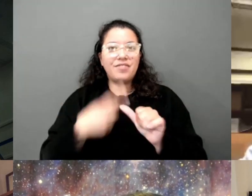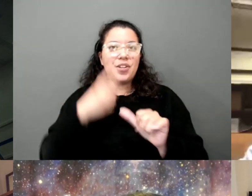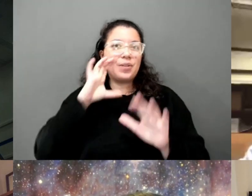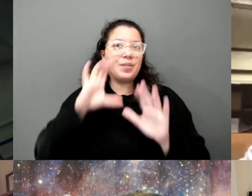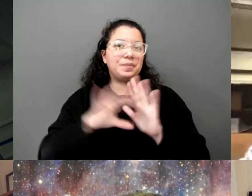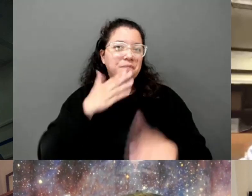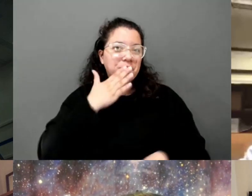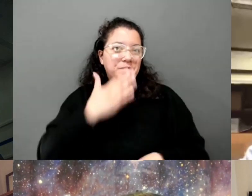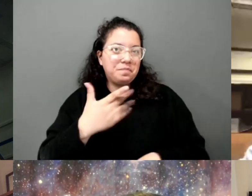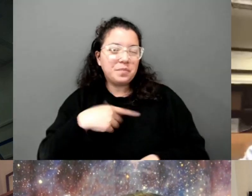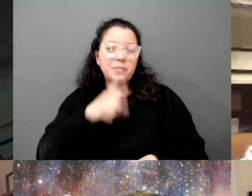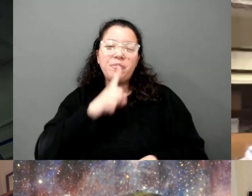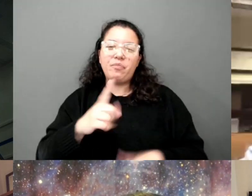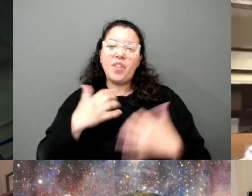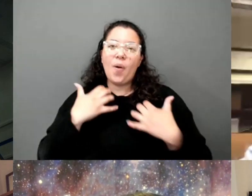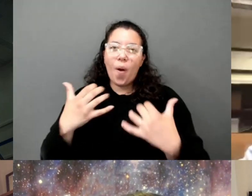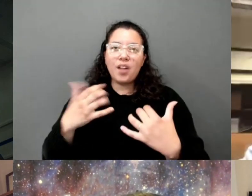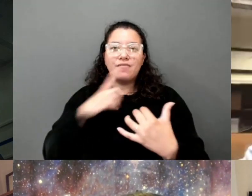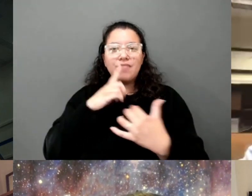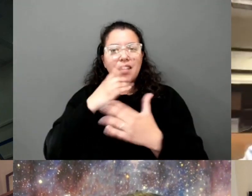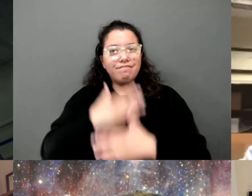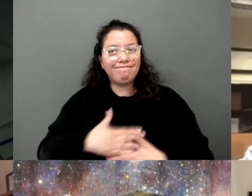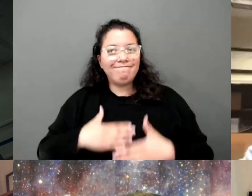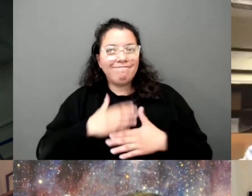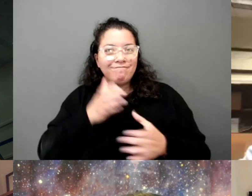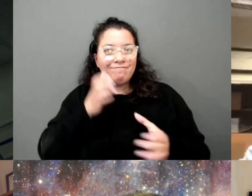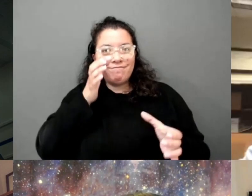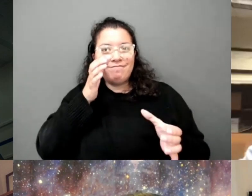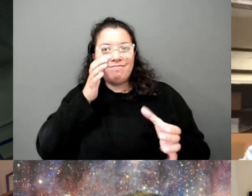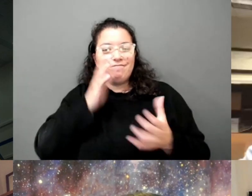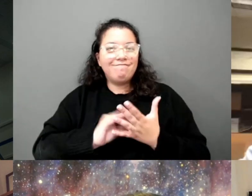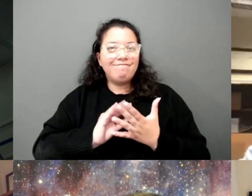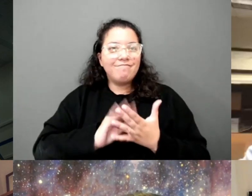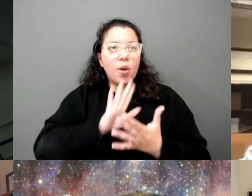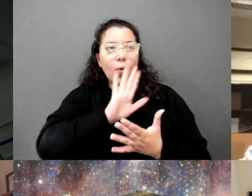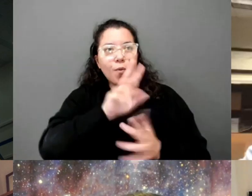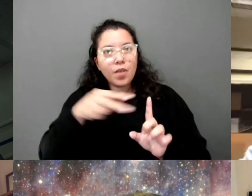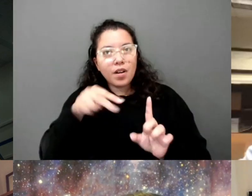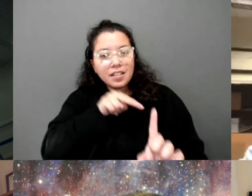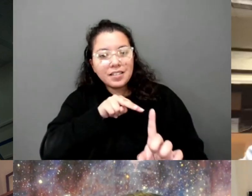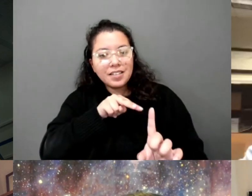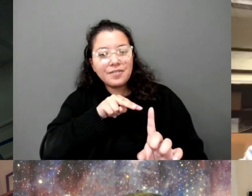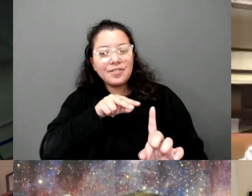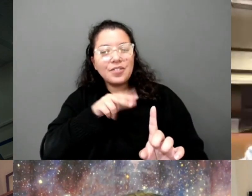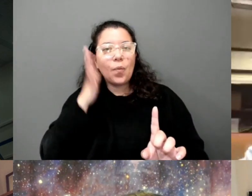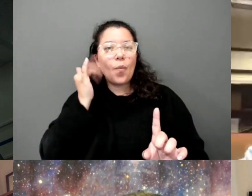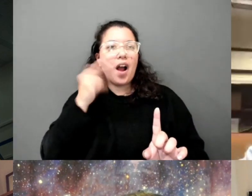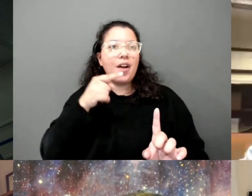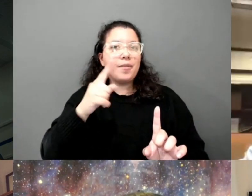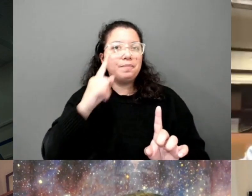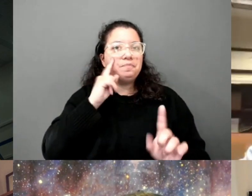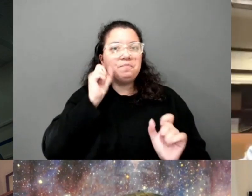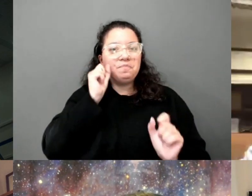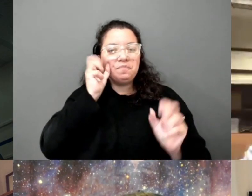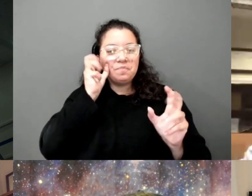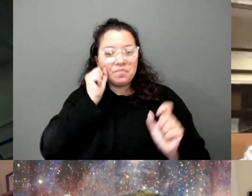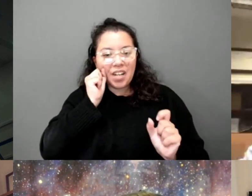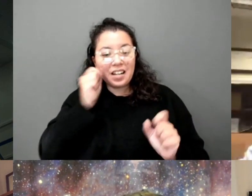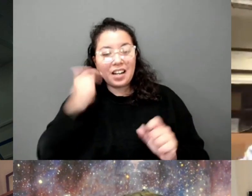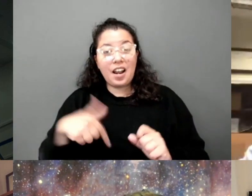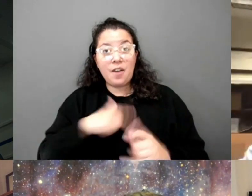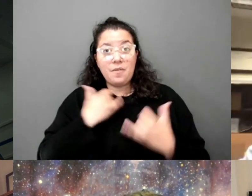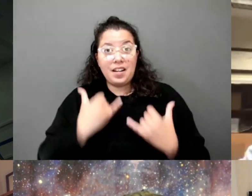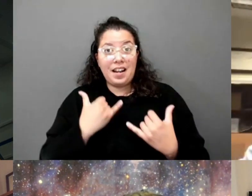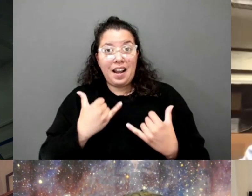really enjoyed hearing your perspectives, what you found amazing, and what we all saw today for the